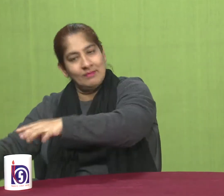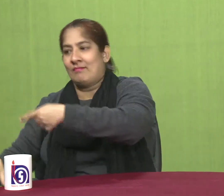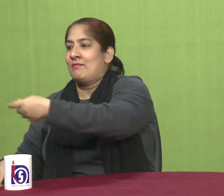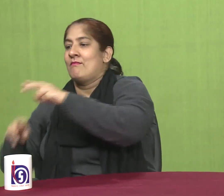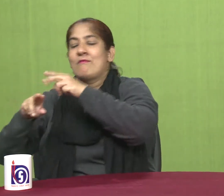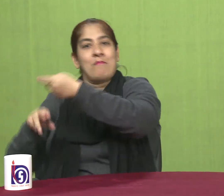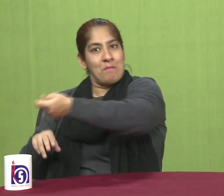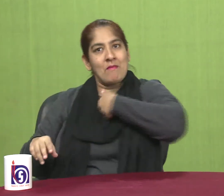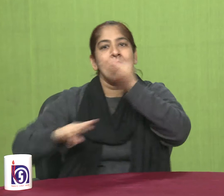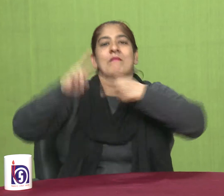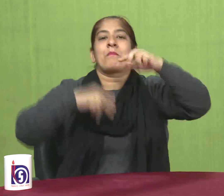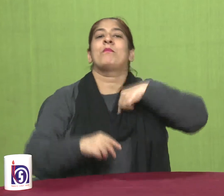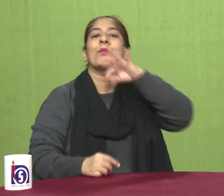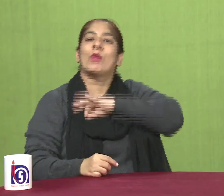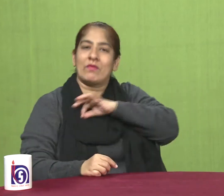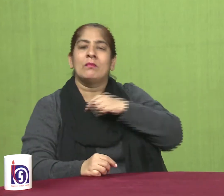sell it further and takes commission on it.